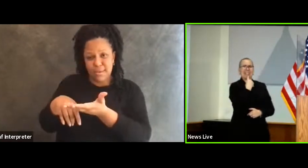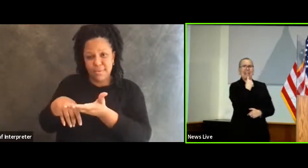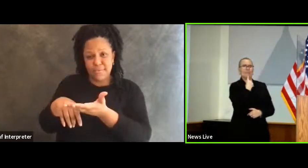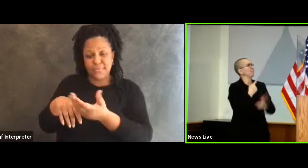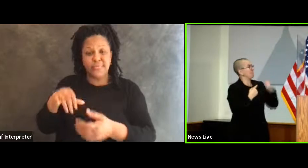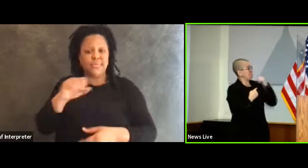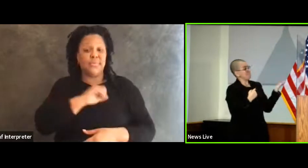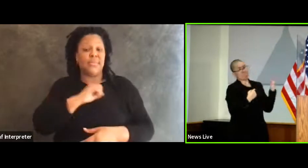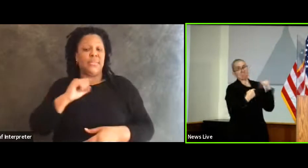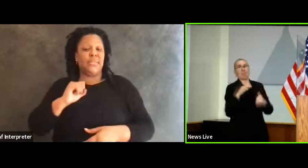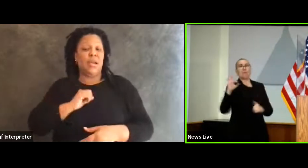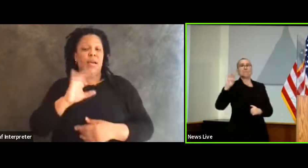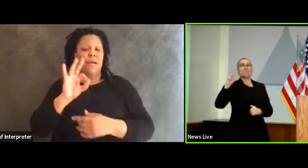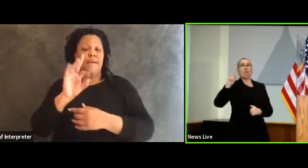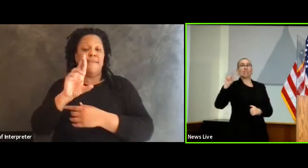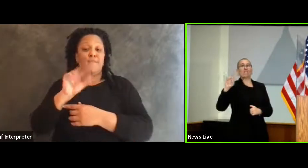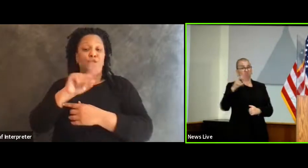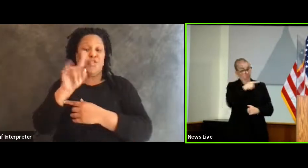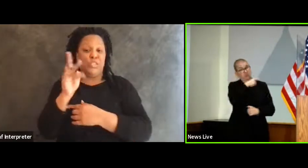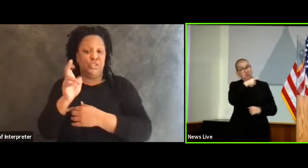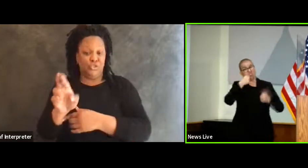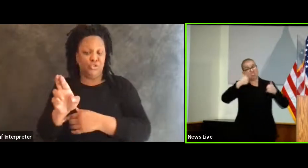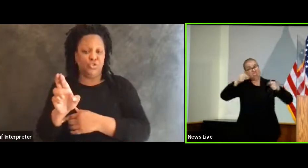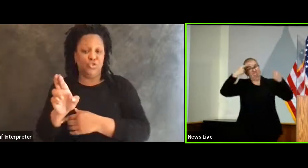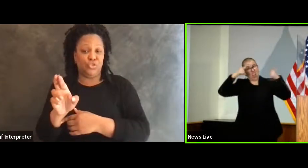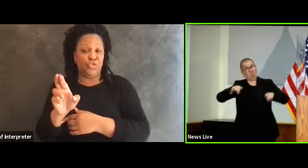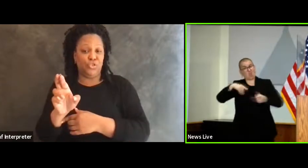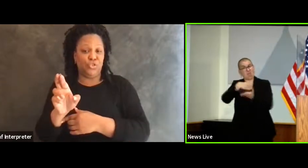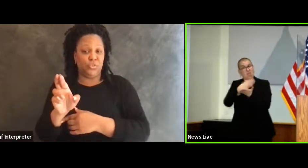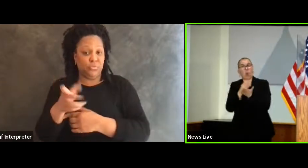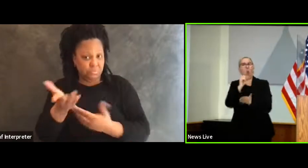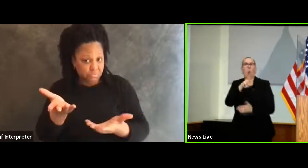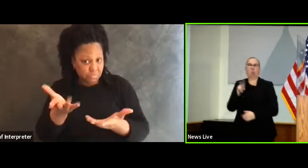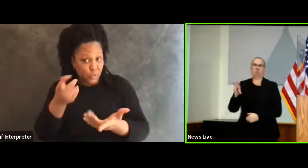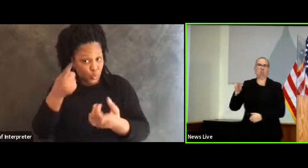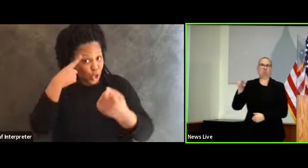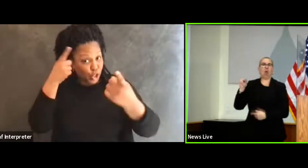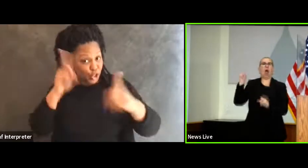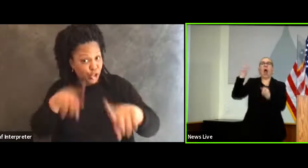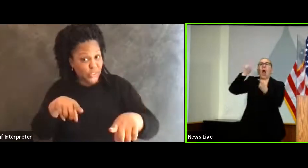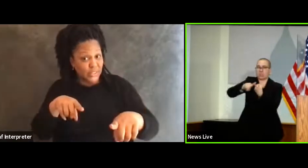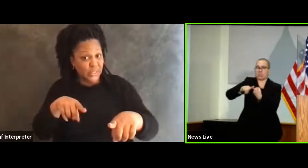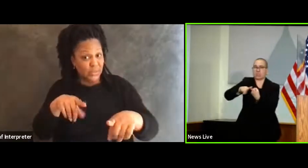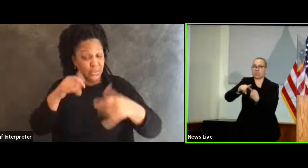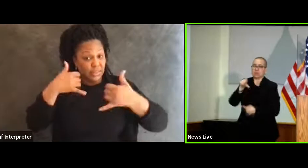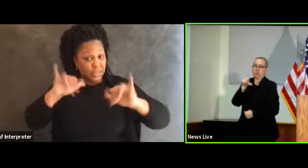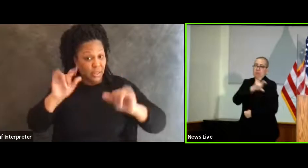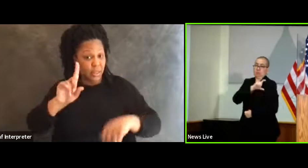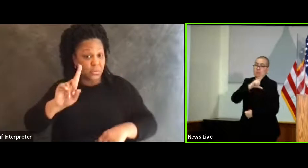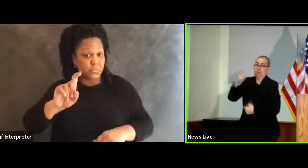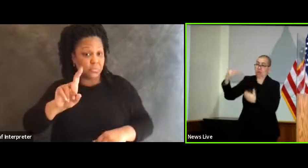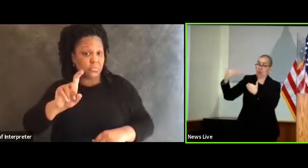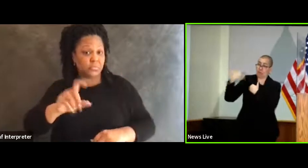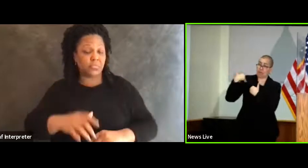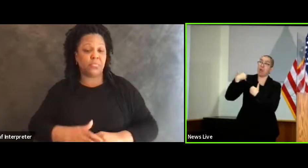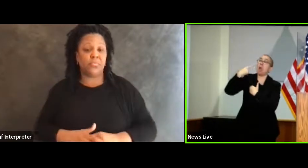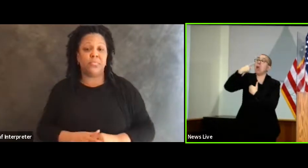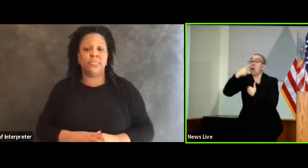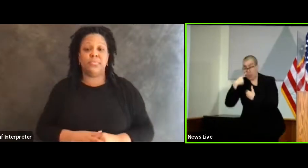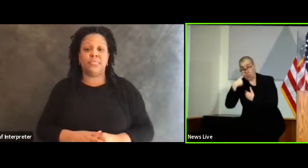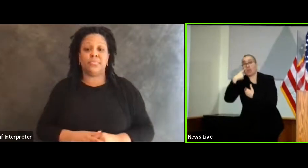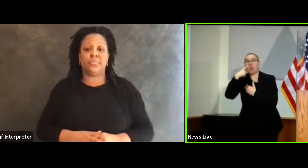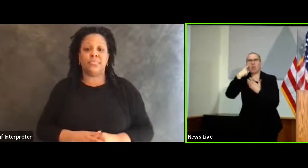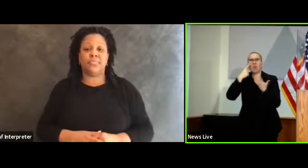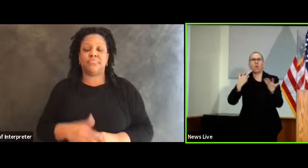you, do you still agree with that sentiment that you expressed a couple weeks ago? For that question, I've been very clear